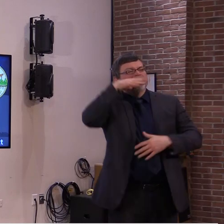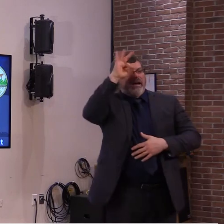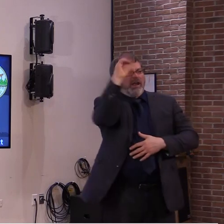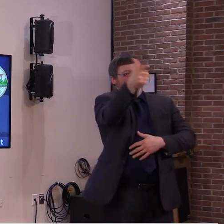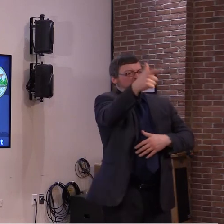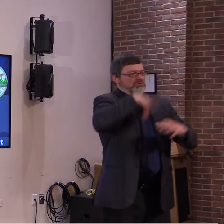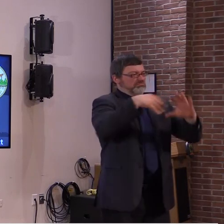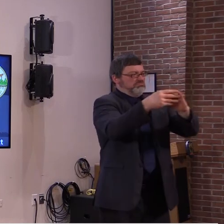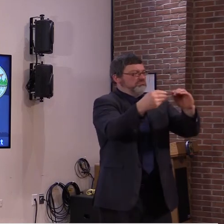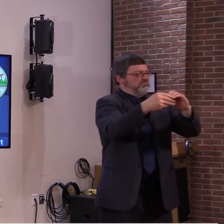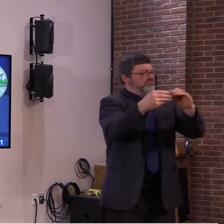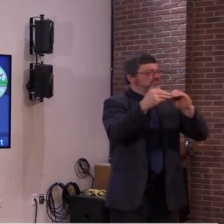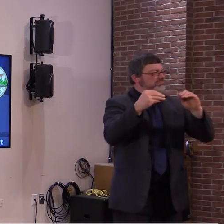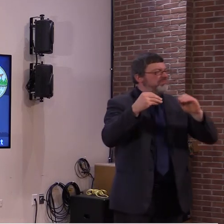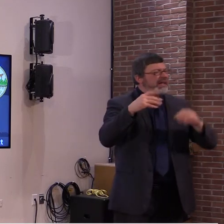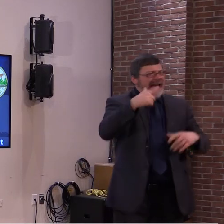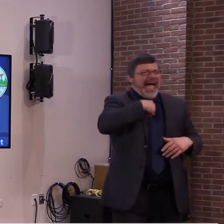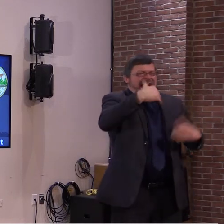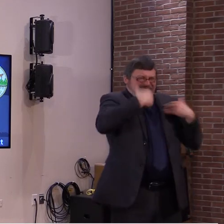it's important to note,